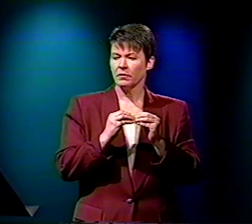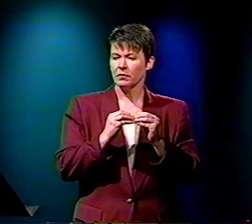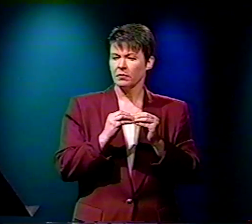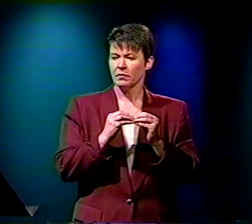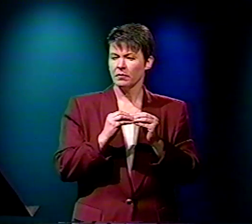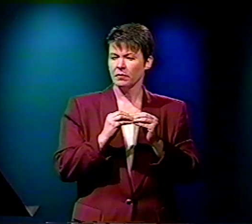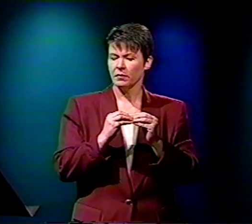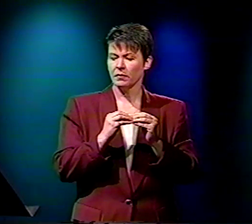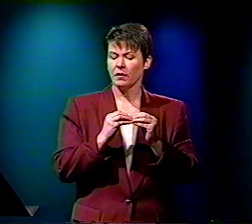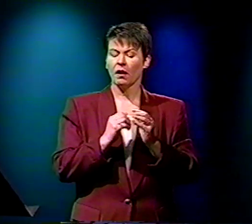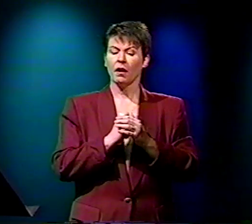into consideration.